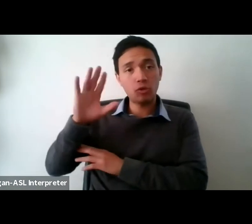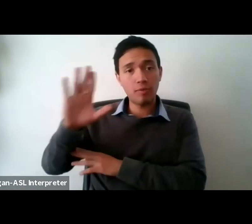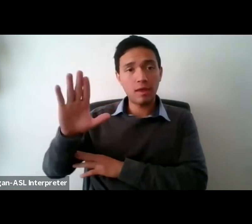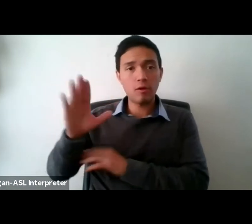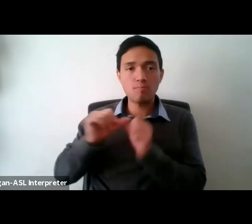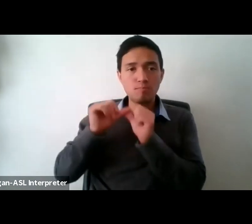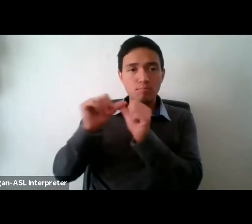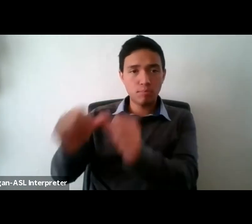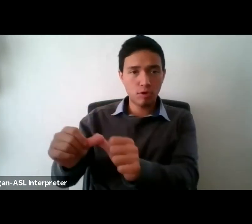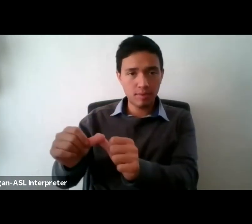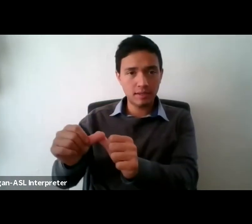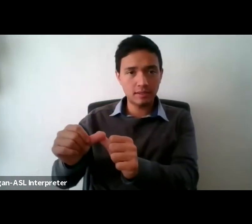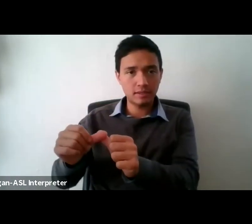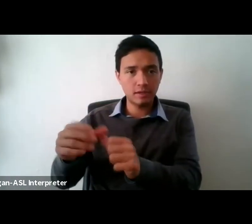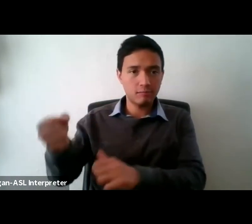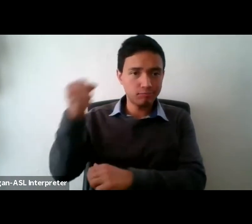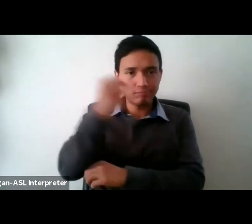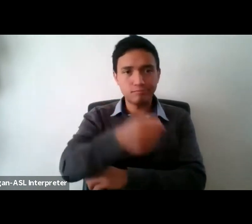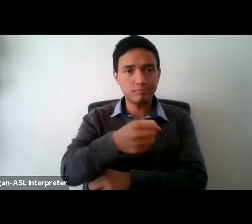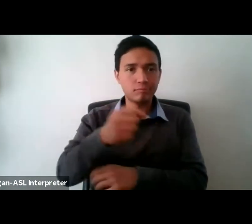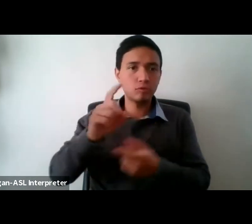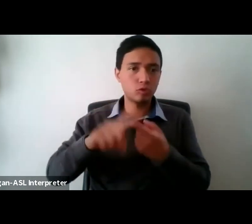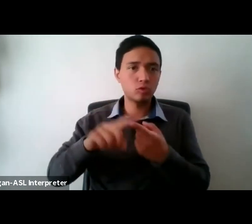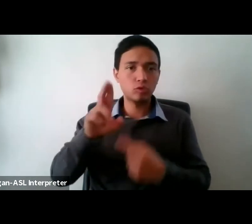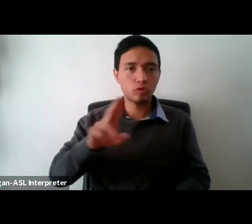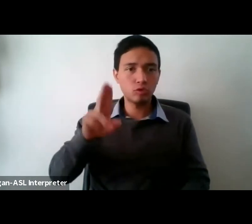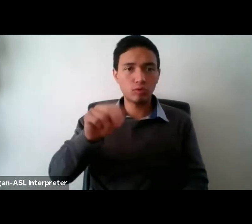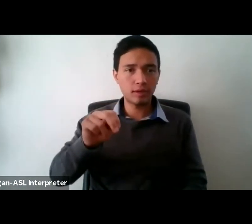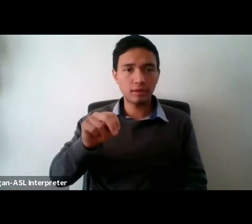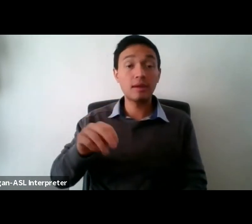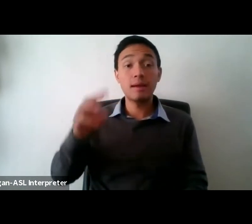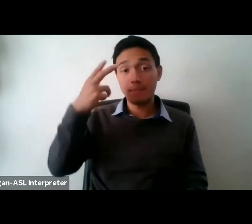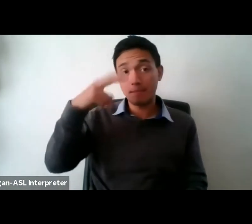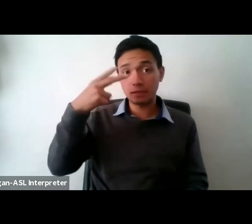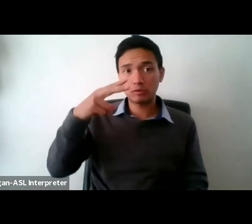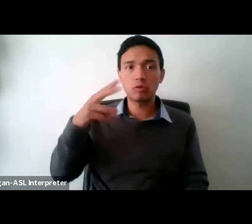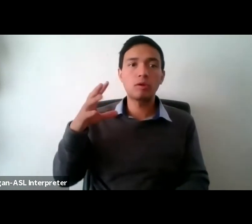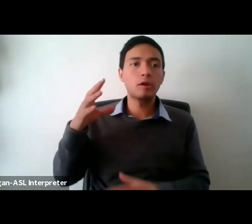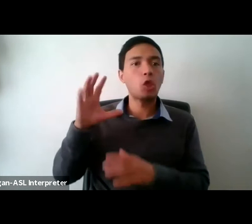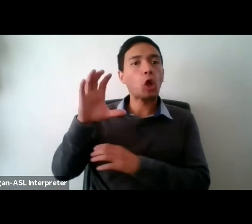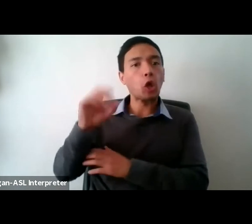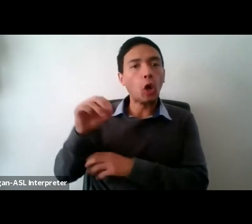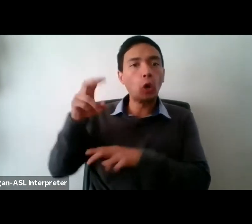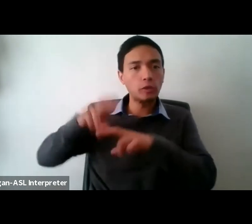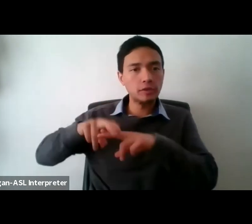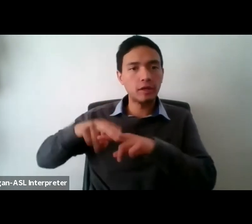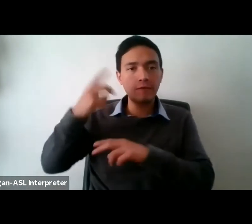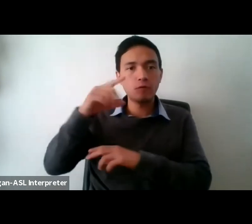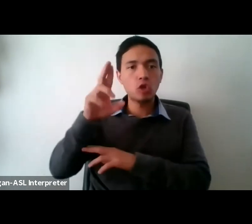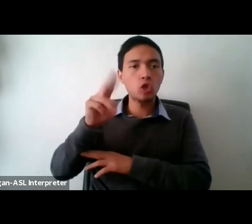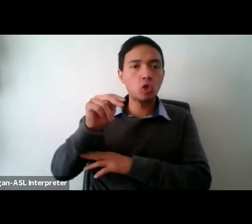Canada, are the co-chairs of the Secretary General's high-level panel on digital cooperation.